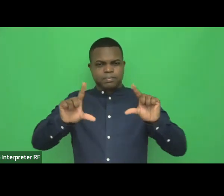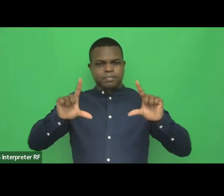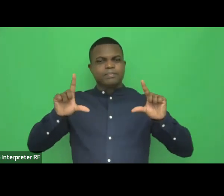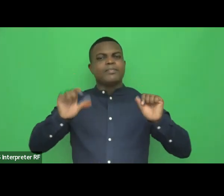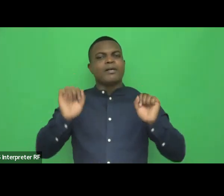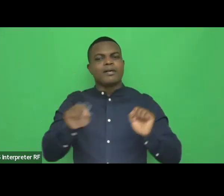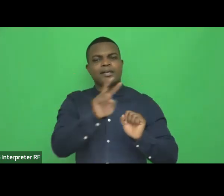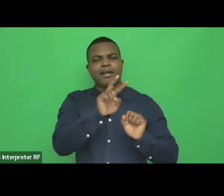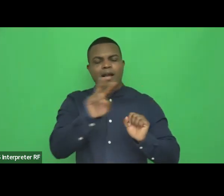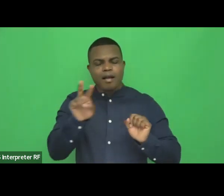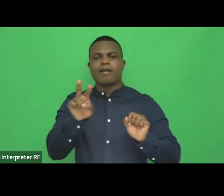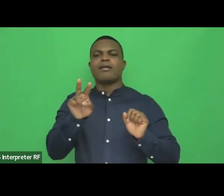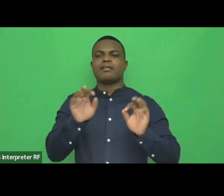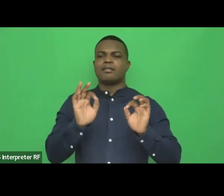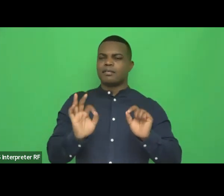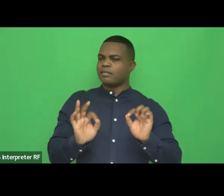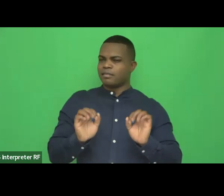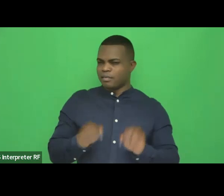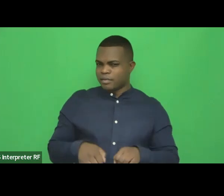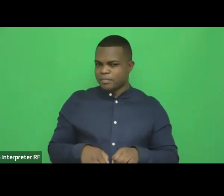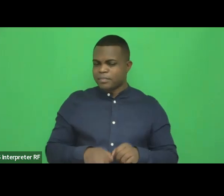adjusts to fit within the available space.